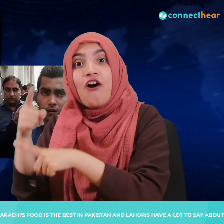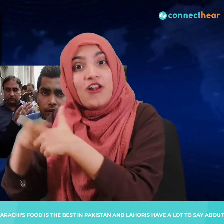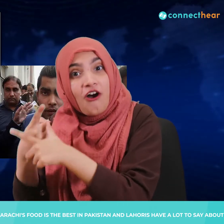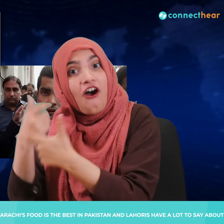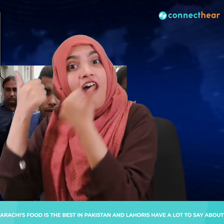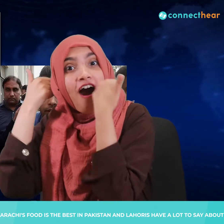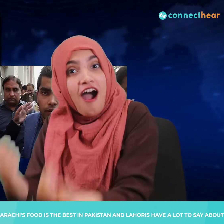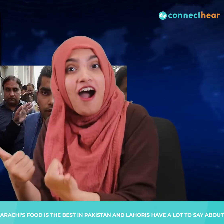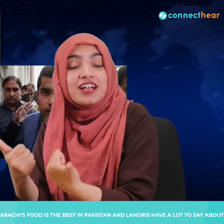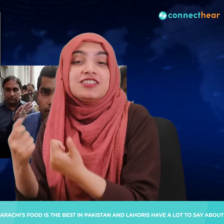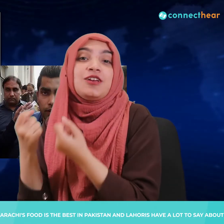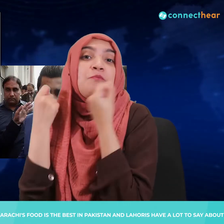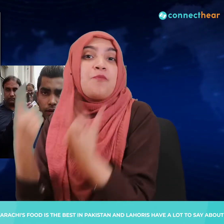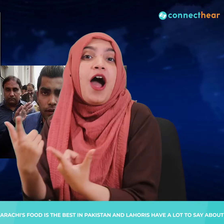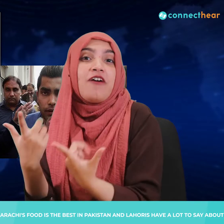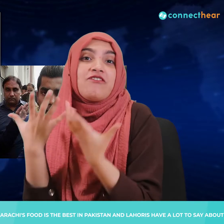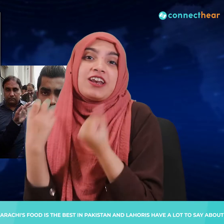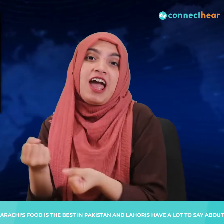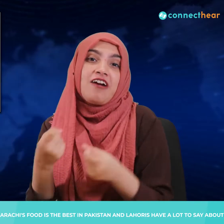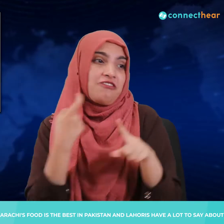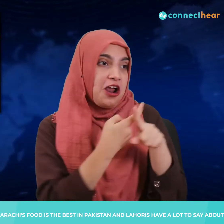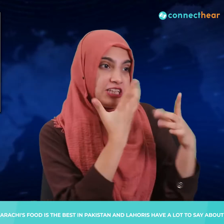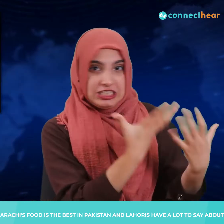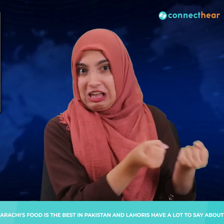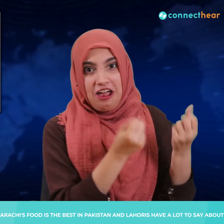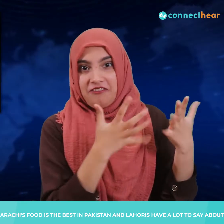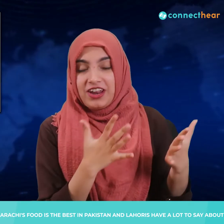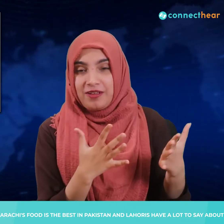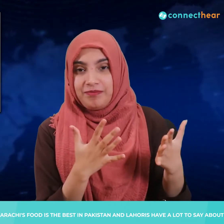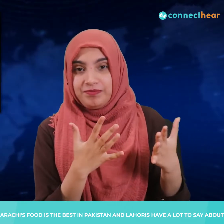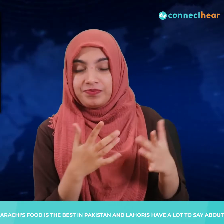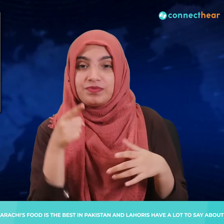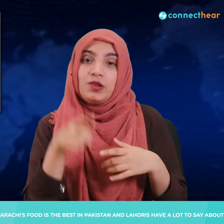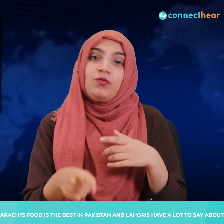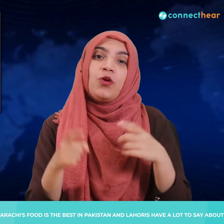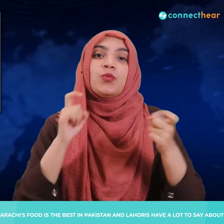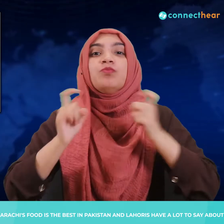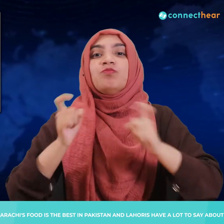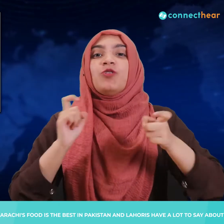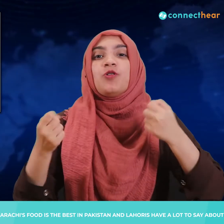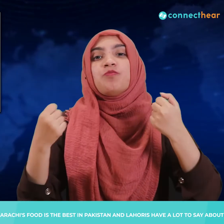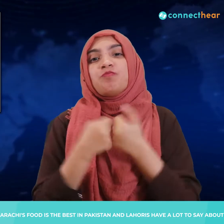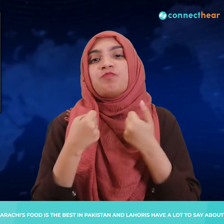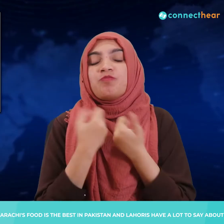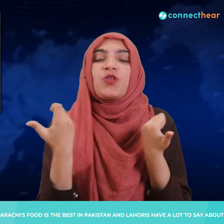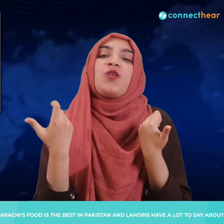to feel a little left out. Folks from Peshawar threw their hats in the ring as well.